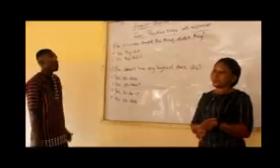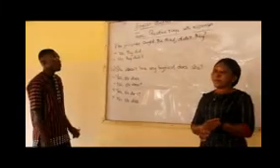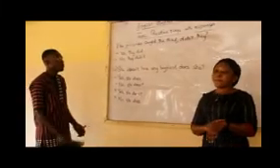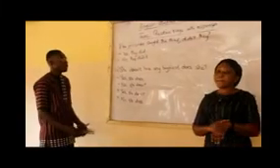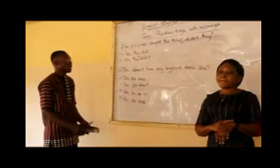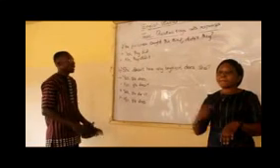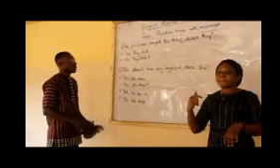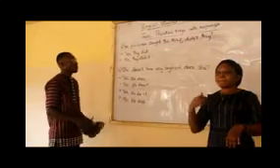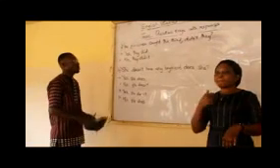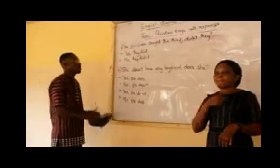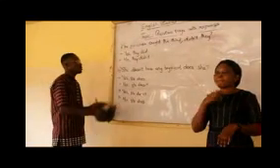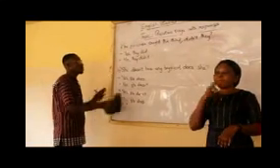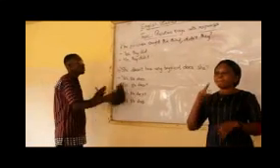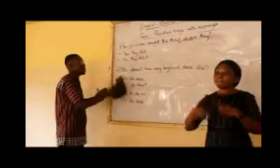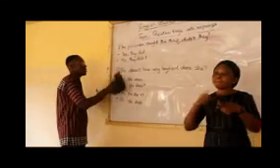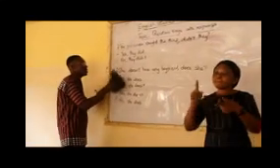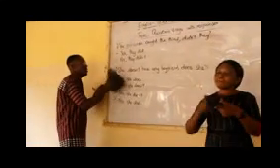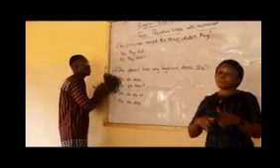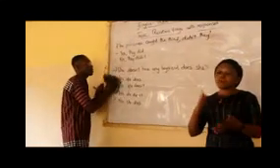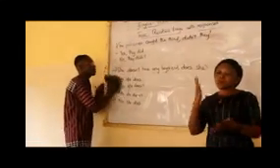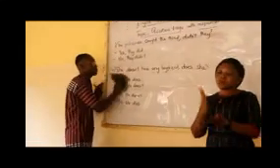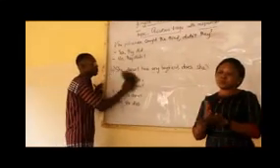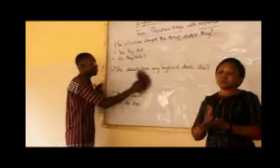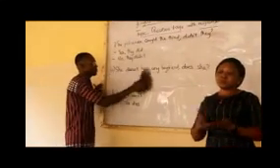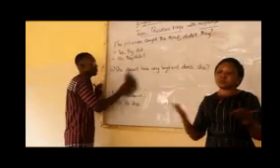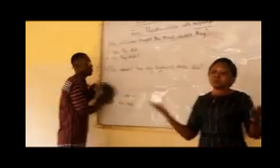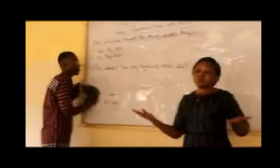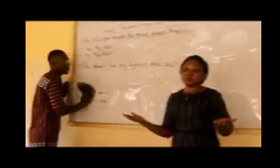we are going to call it a day here.